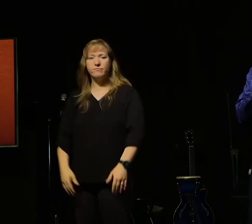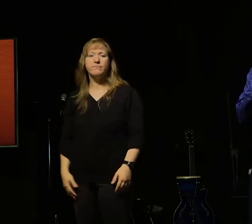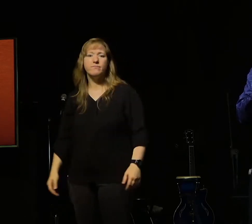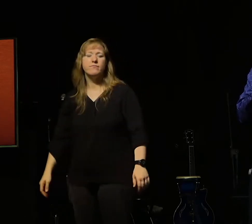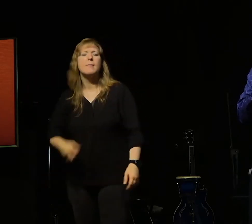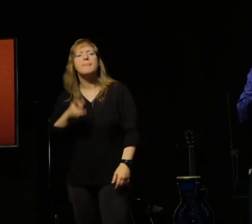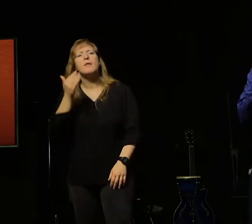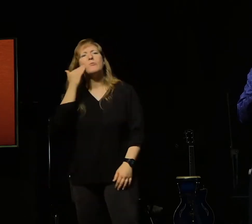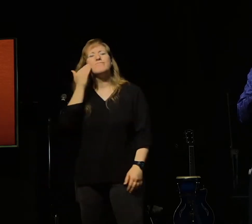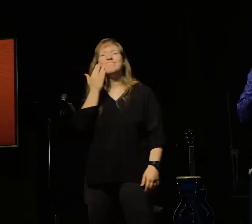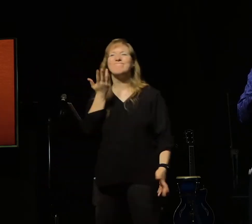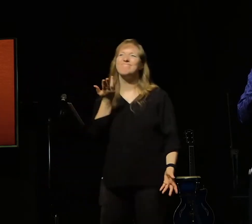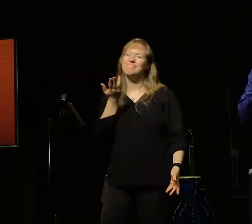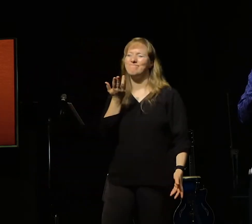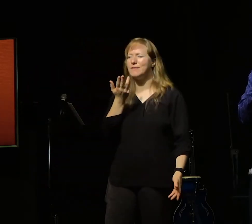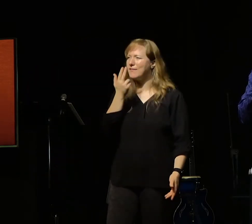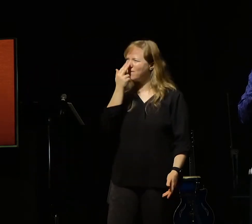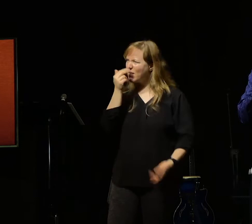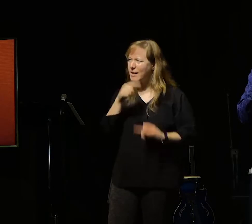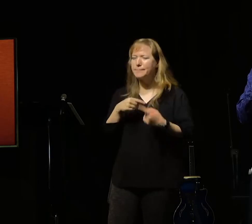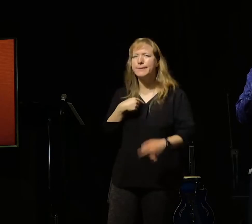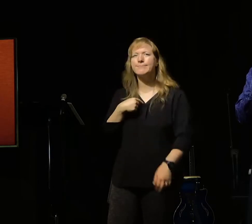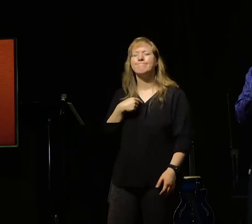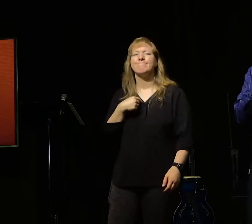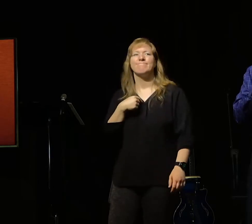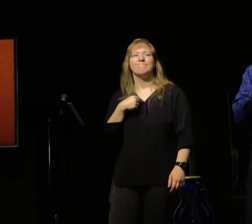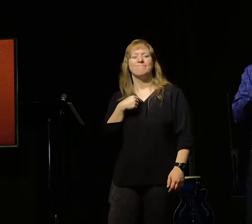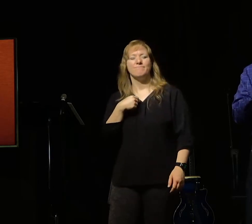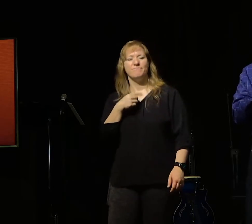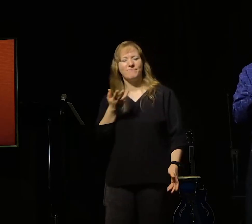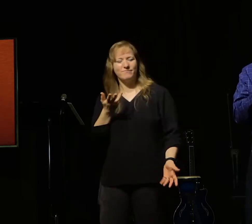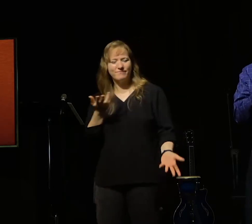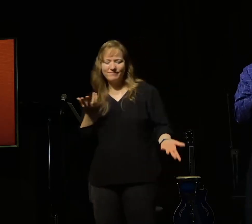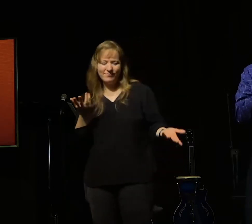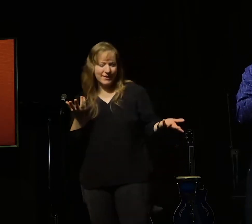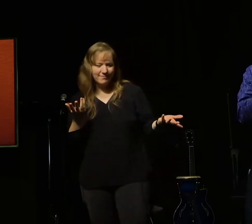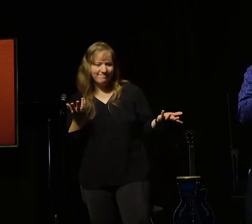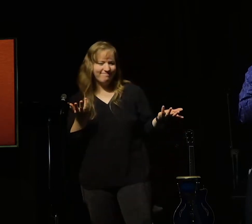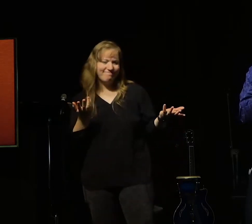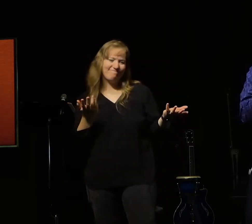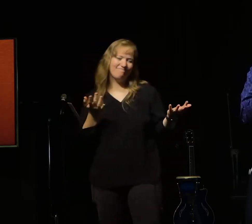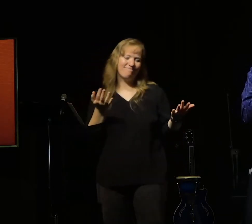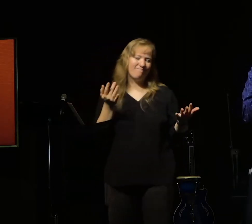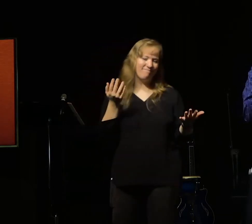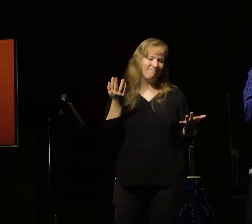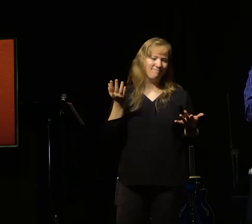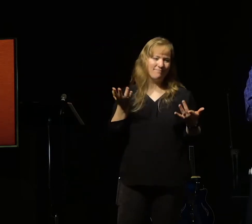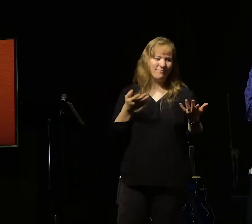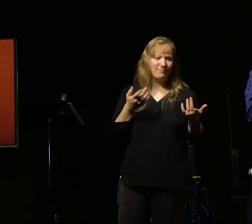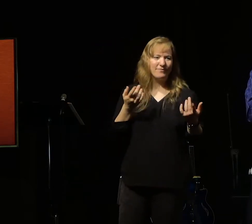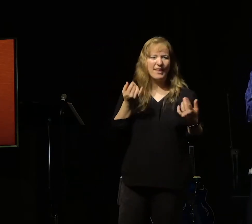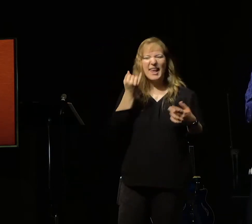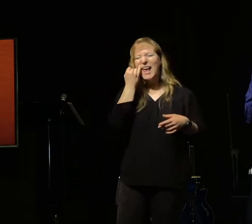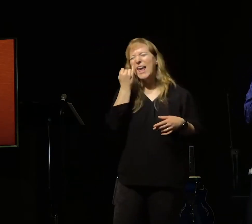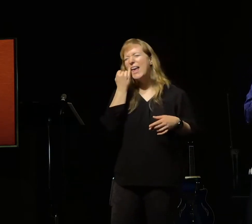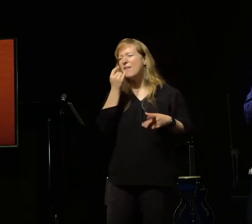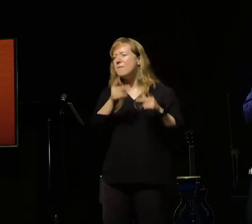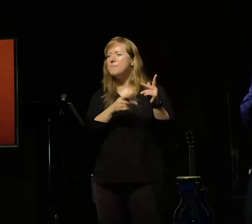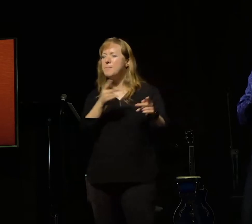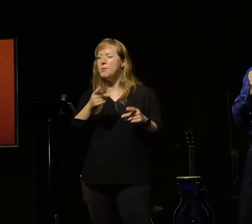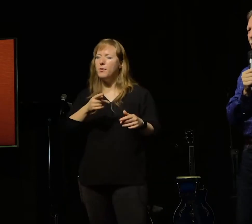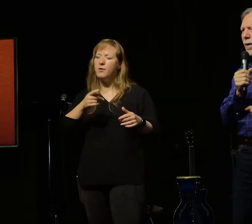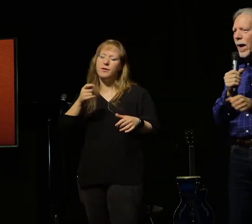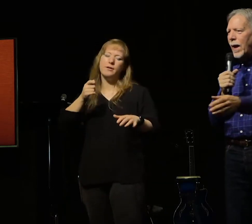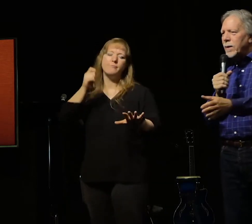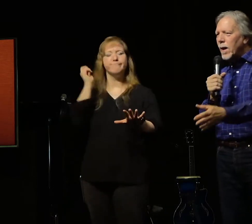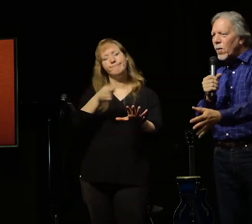And, you know, it's funny to me that when people, you know, if they hit their thumb with a hammer or something like